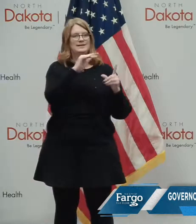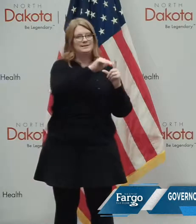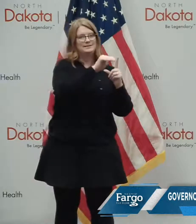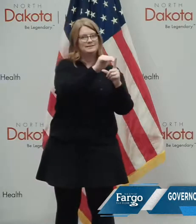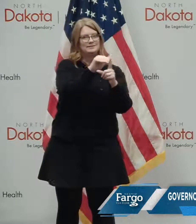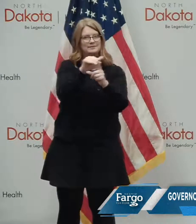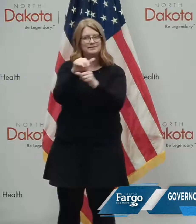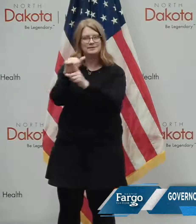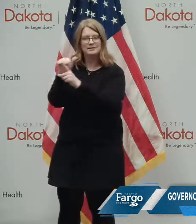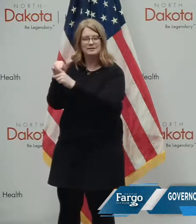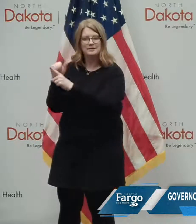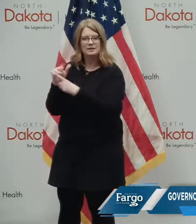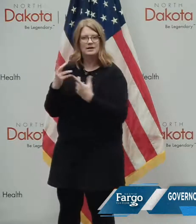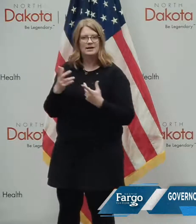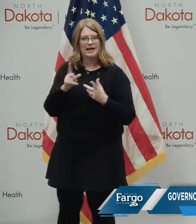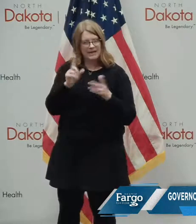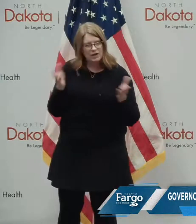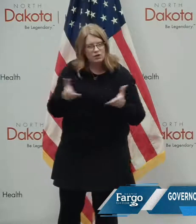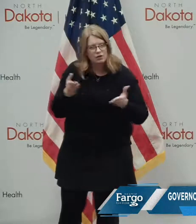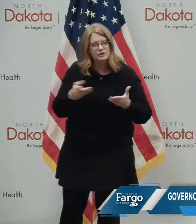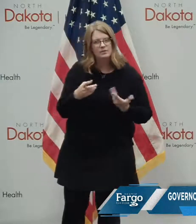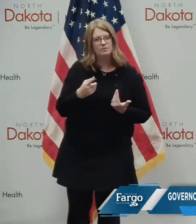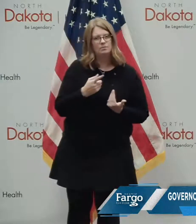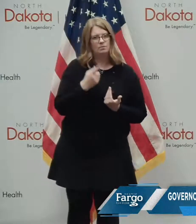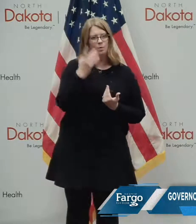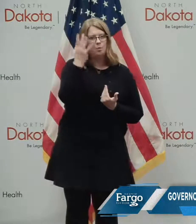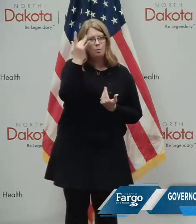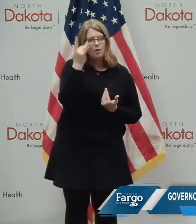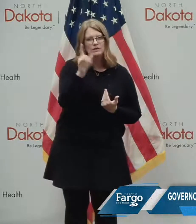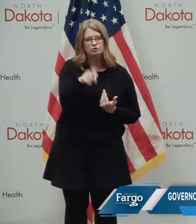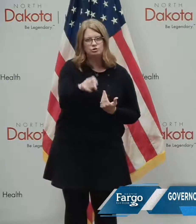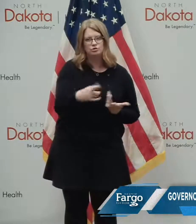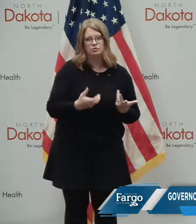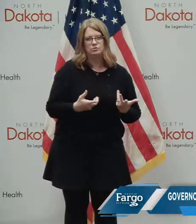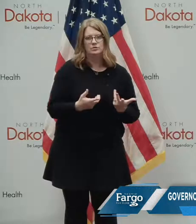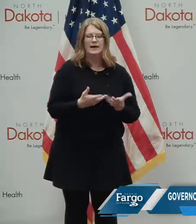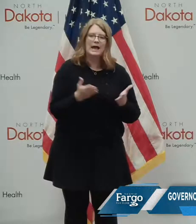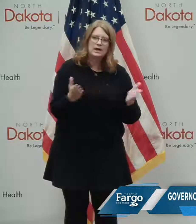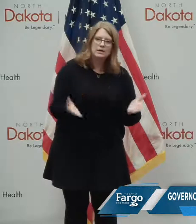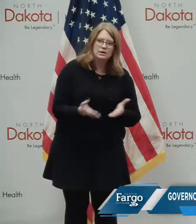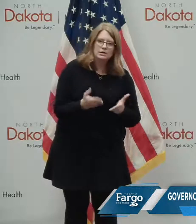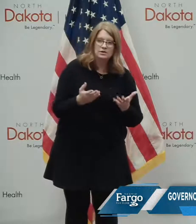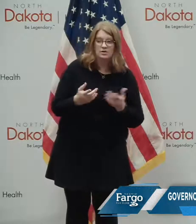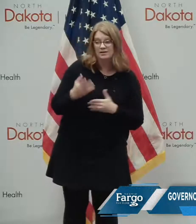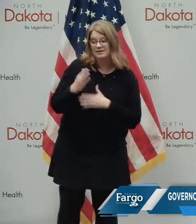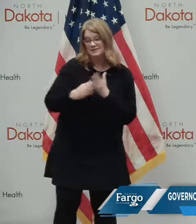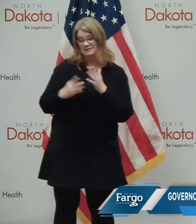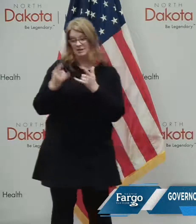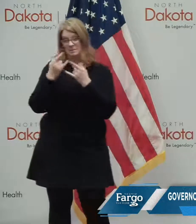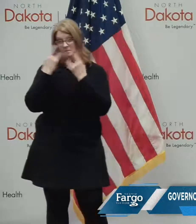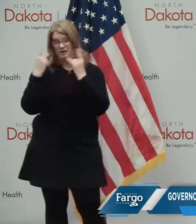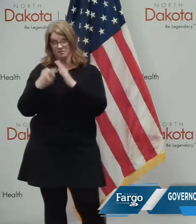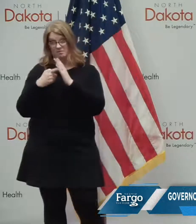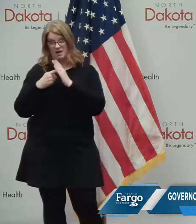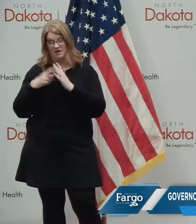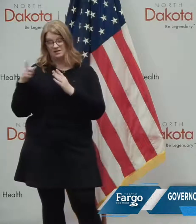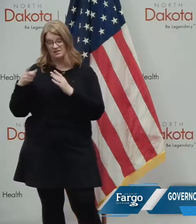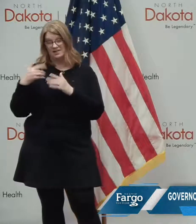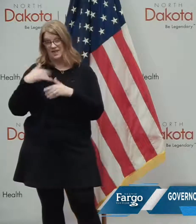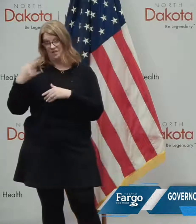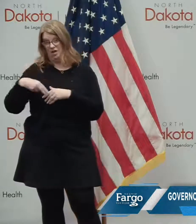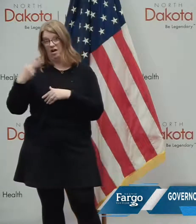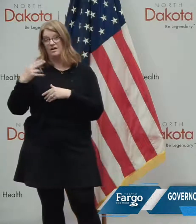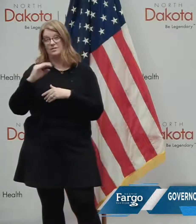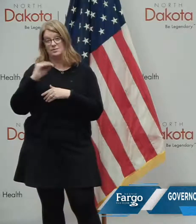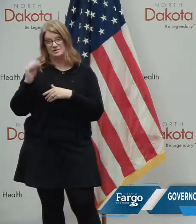why, because we have states that have mask mandates that have record much higher % positive rate than we do, they've got mask mandates, and they've